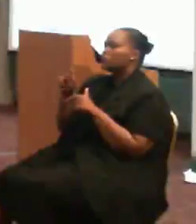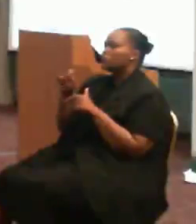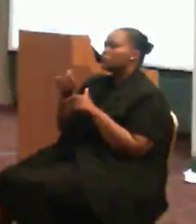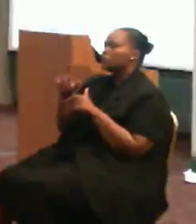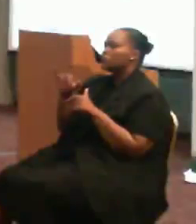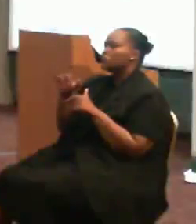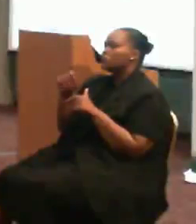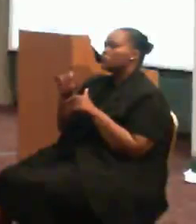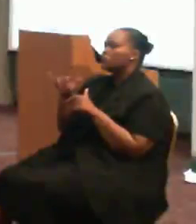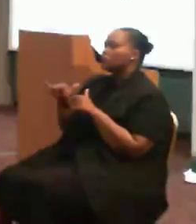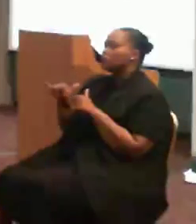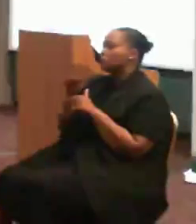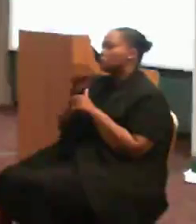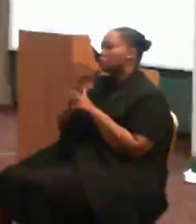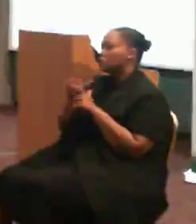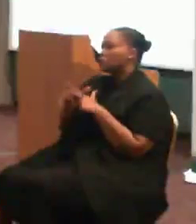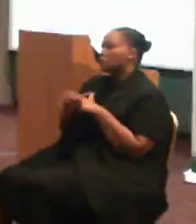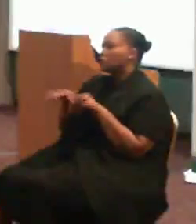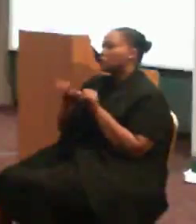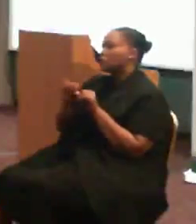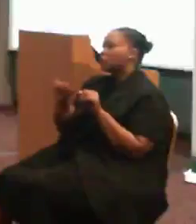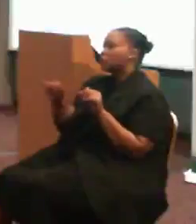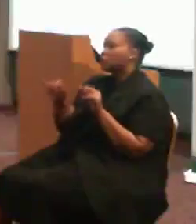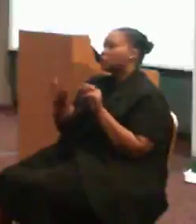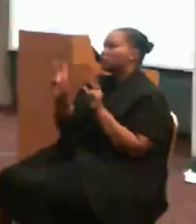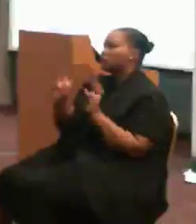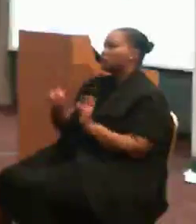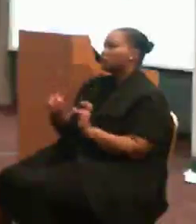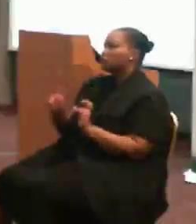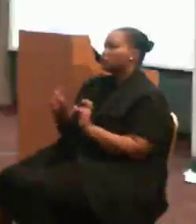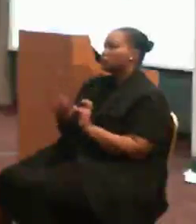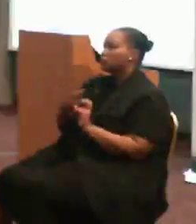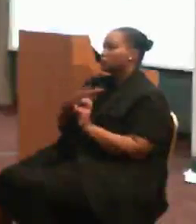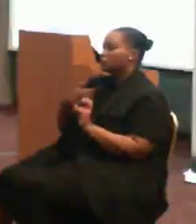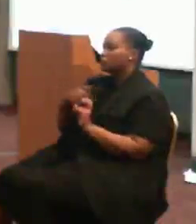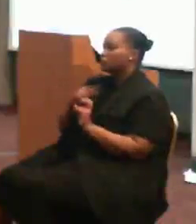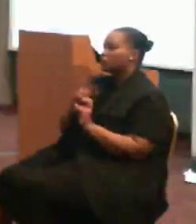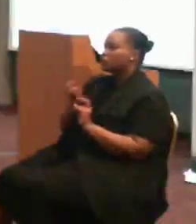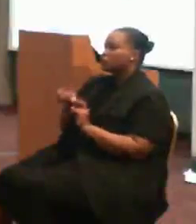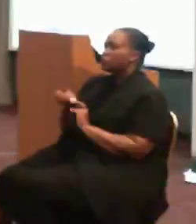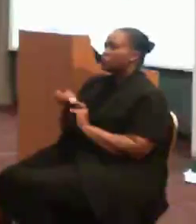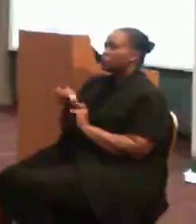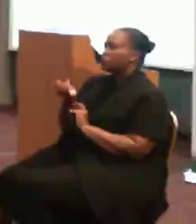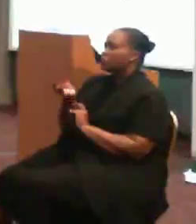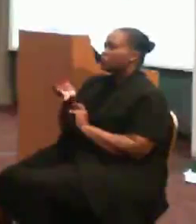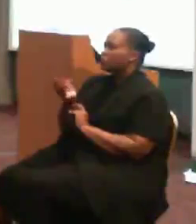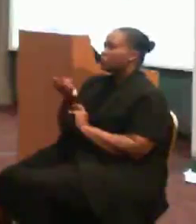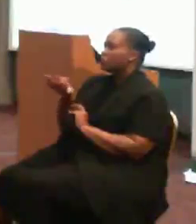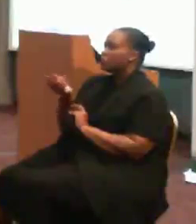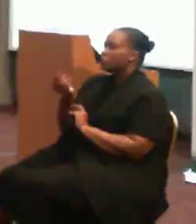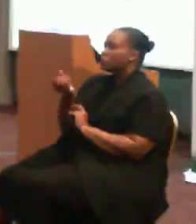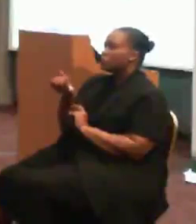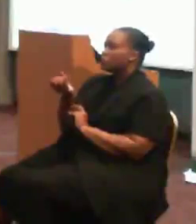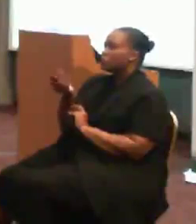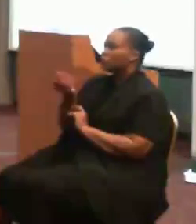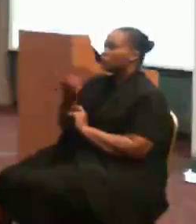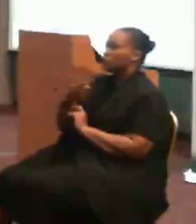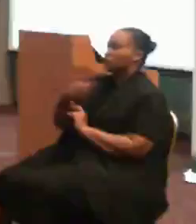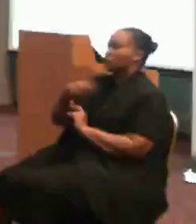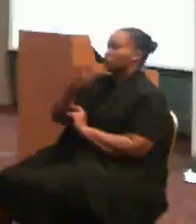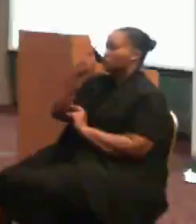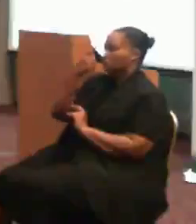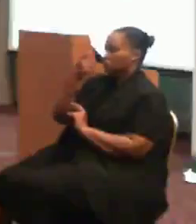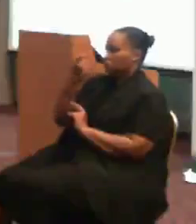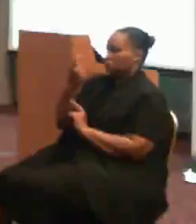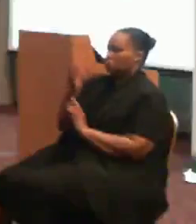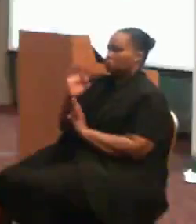meaning at your ESCOM level, we are giving you costs that we believe, but purely limited costs